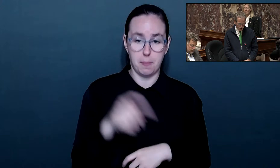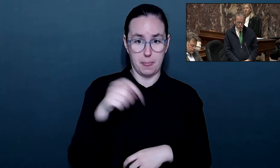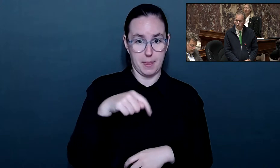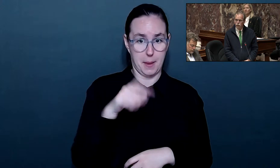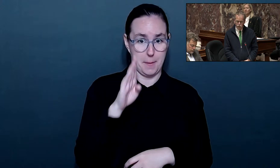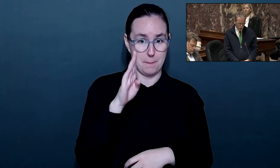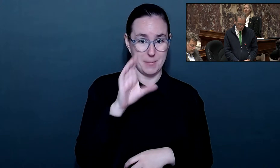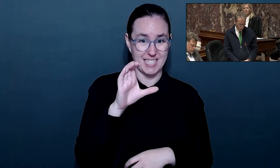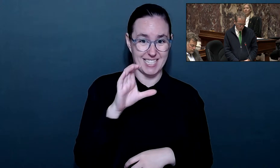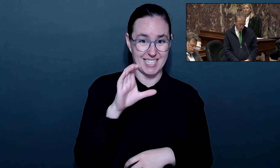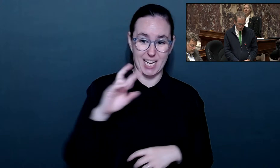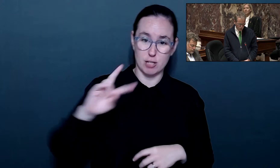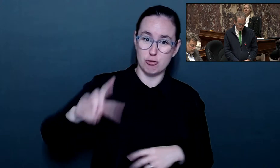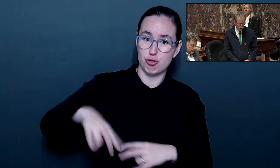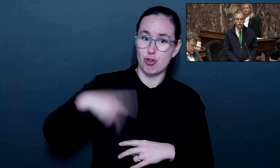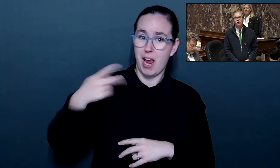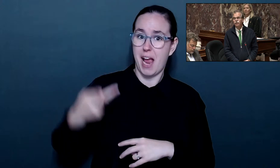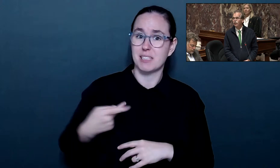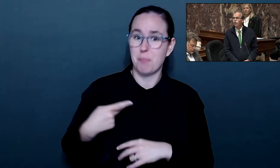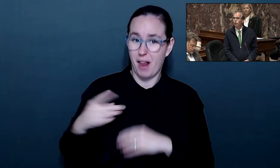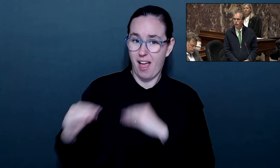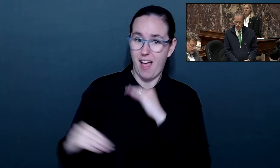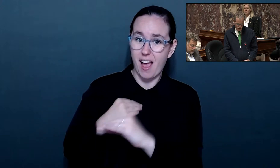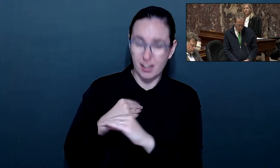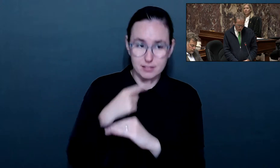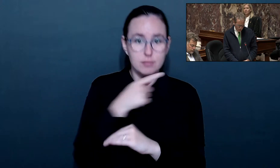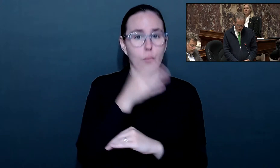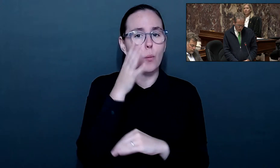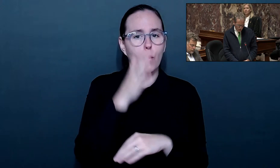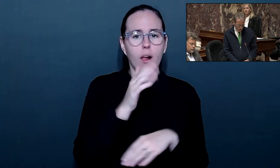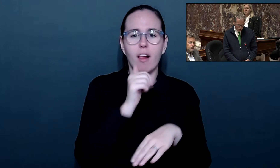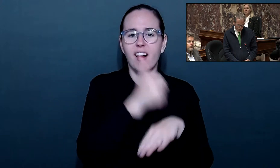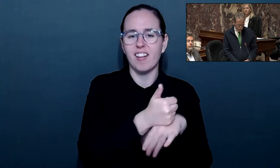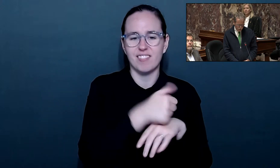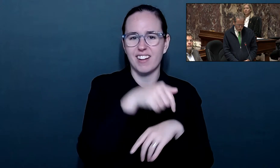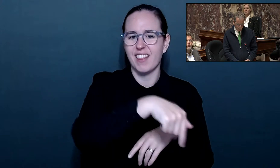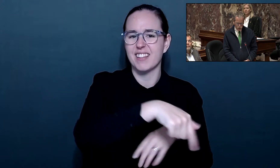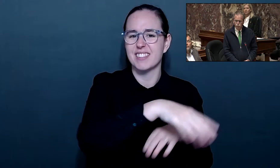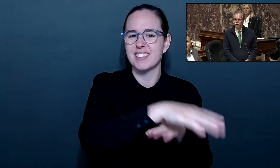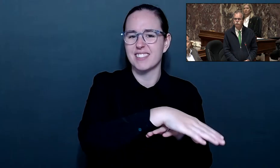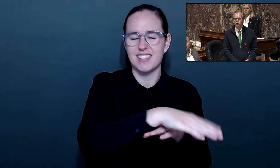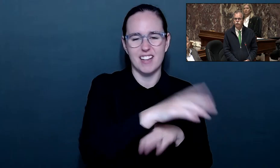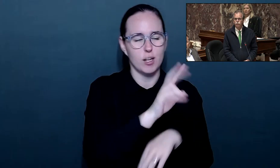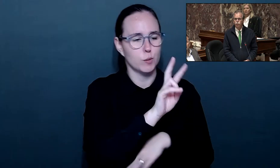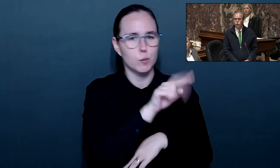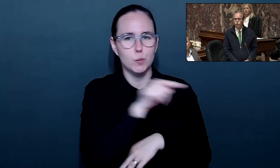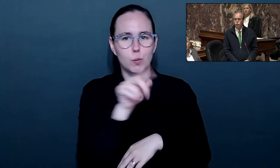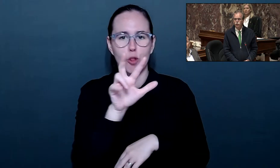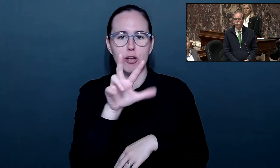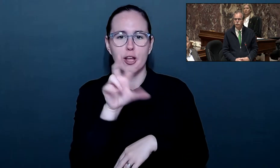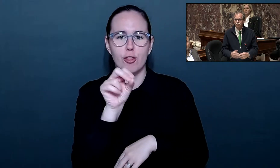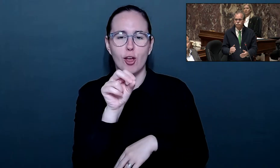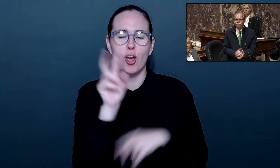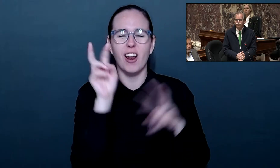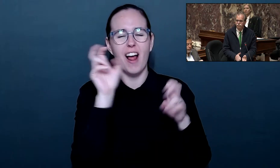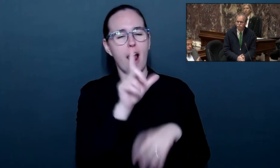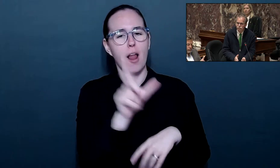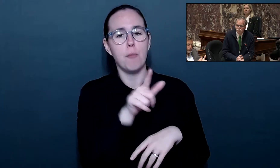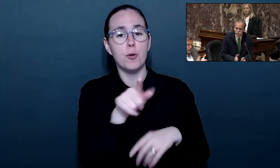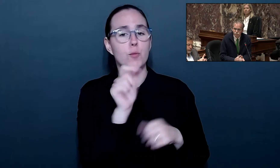meet with Olivia and other volunteers. Thank you, Olivia and BC Transplant, for their important work.